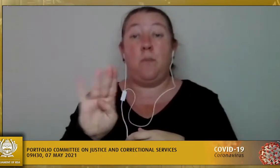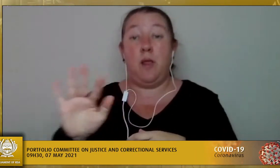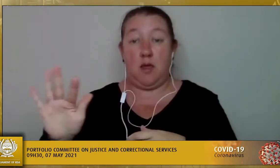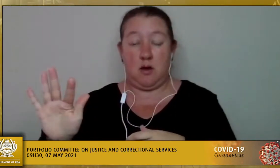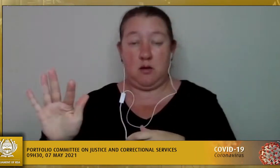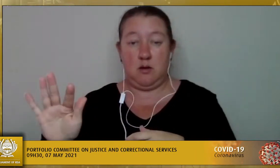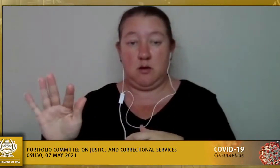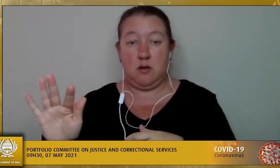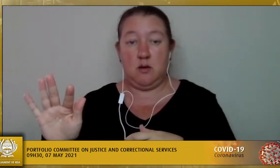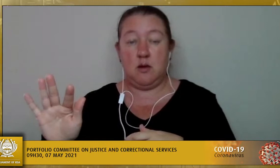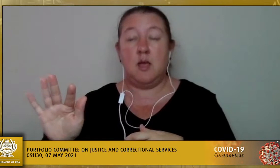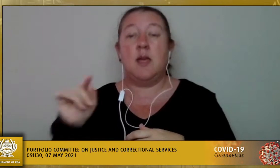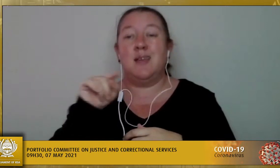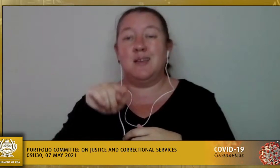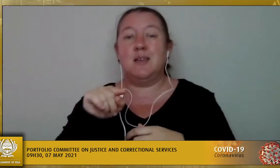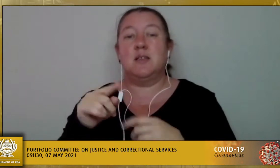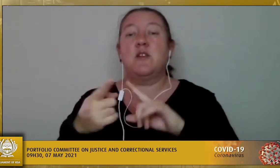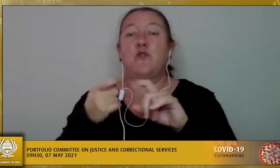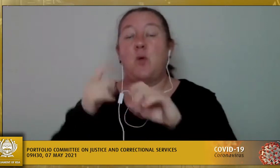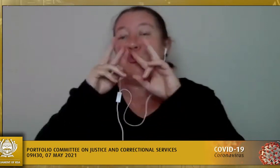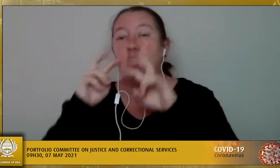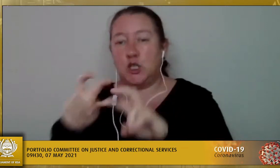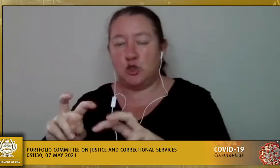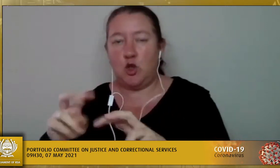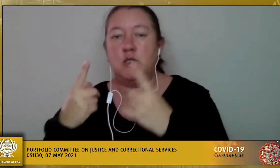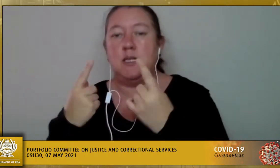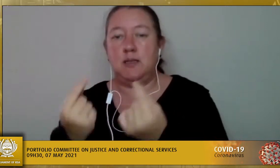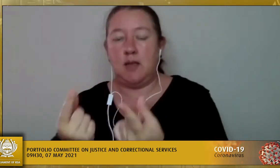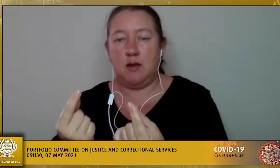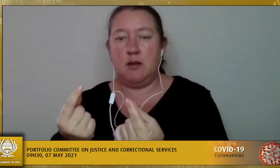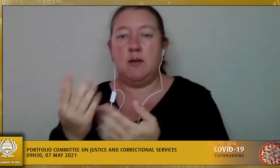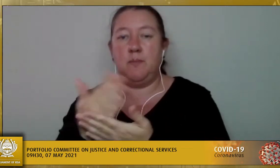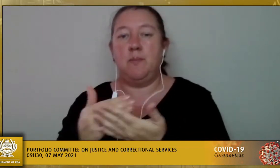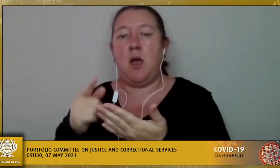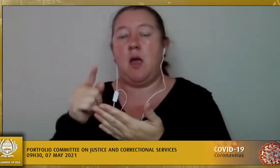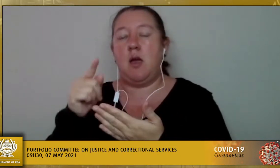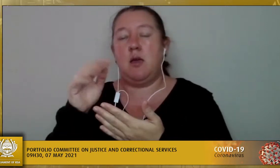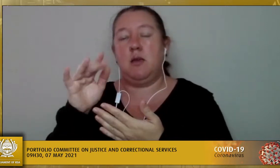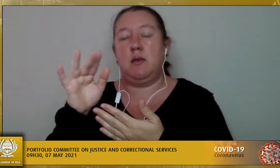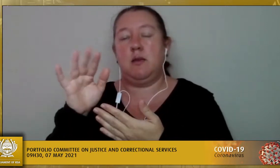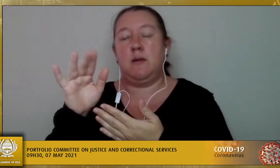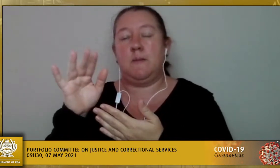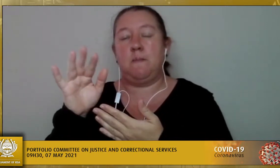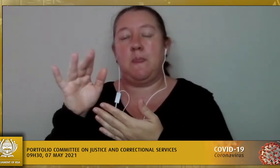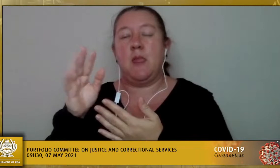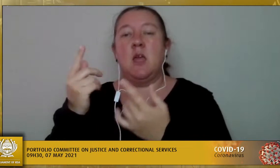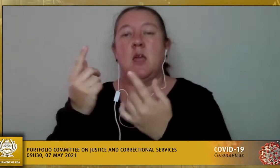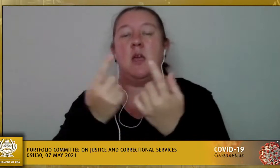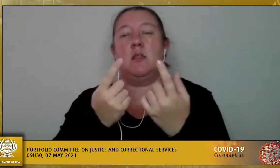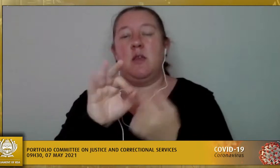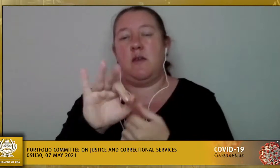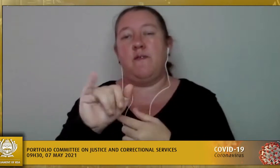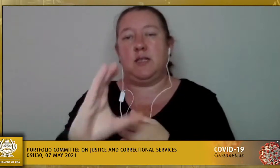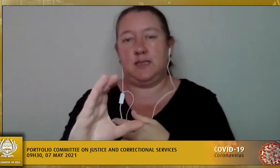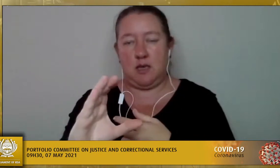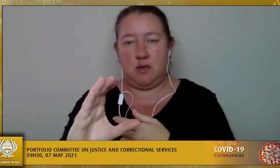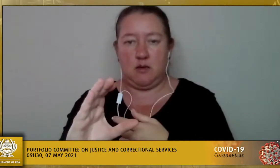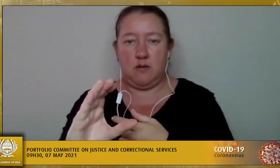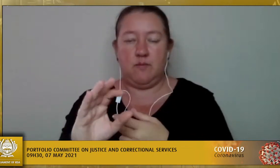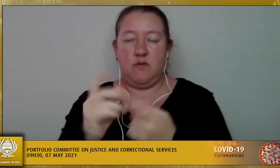it's it's it it comes from a research that is done by the internet um the financial Intelligence